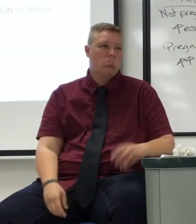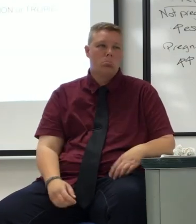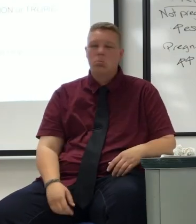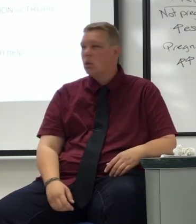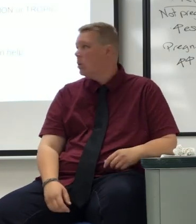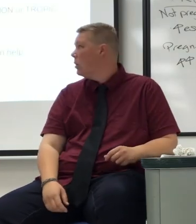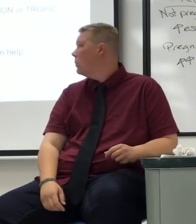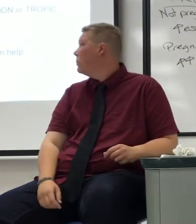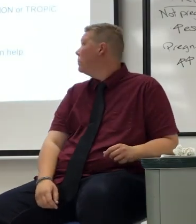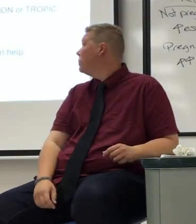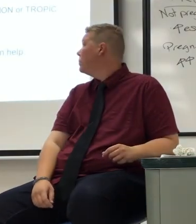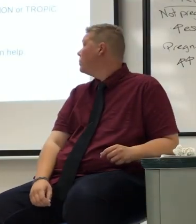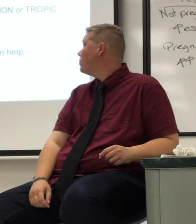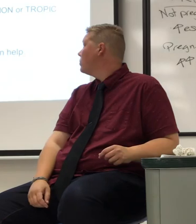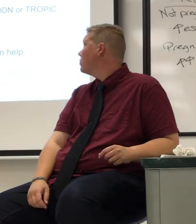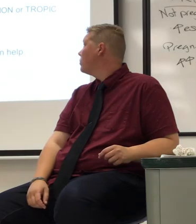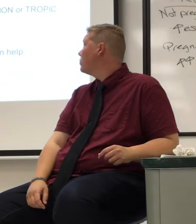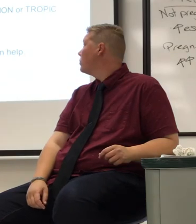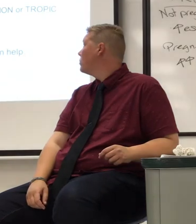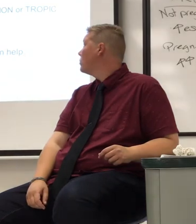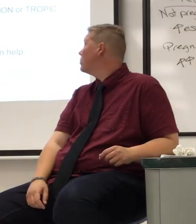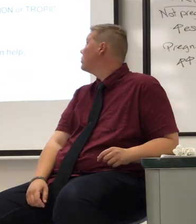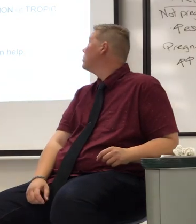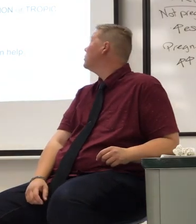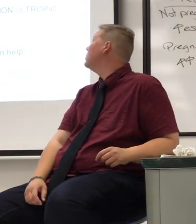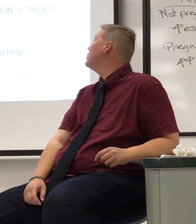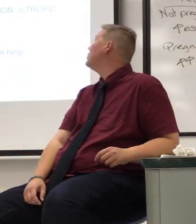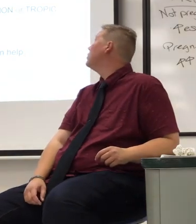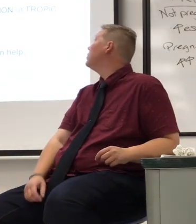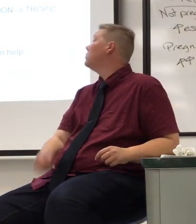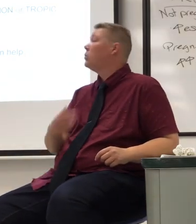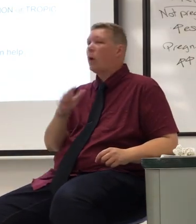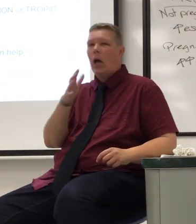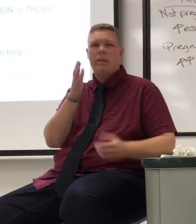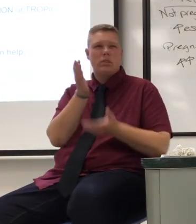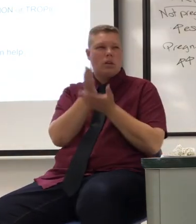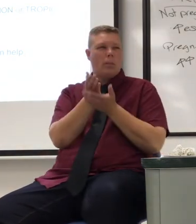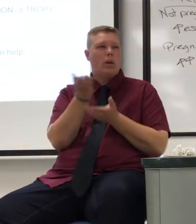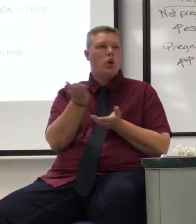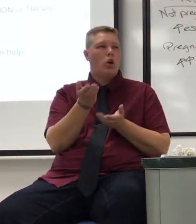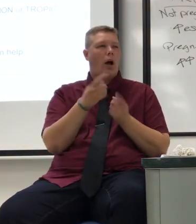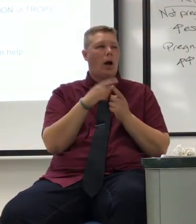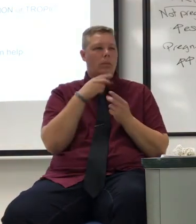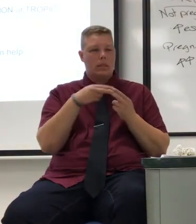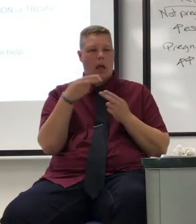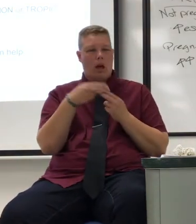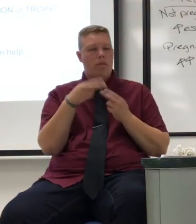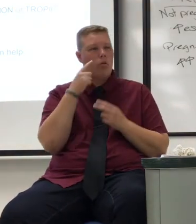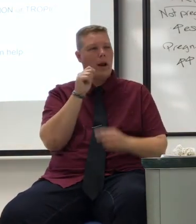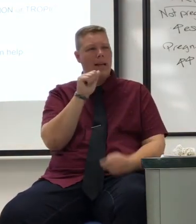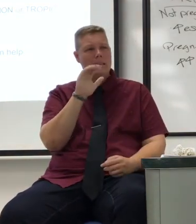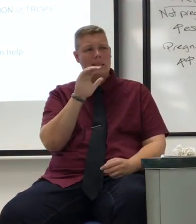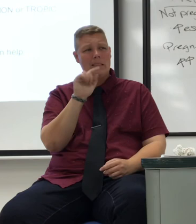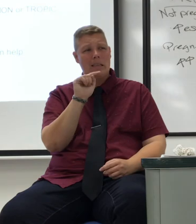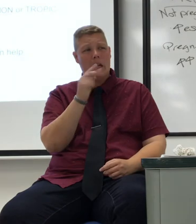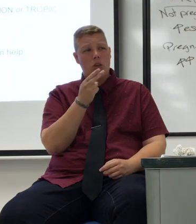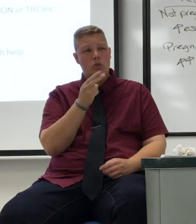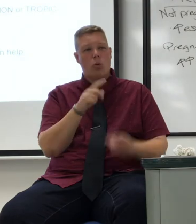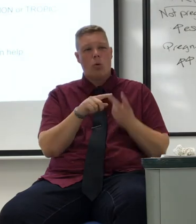Now, this is kind of where I stopped. I didn't do one of these slides for ACTH or